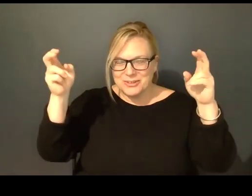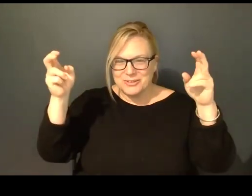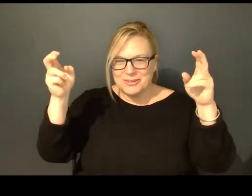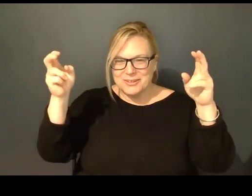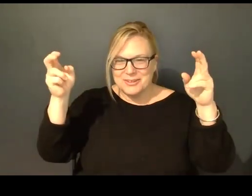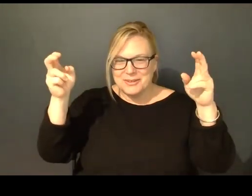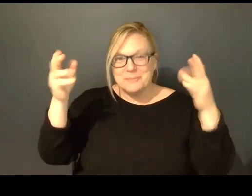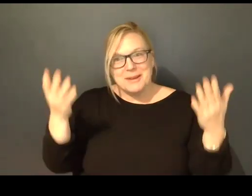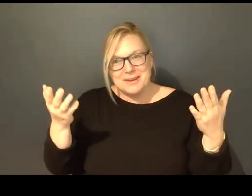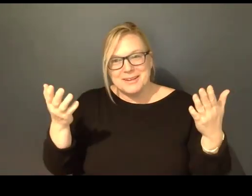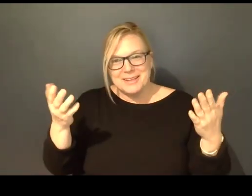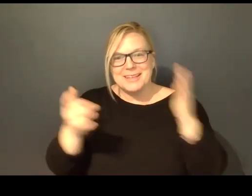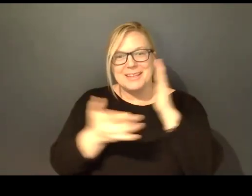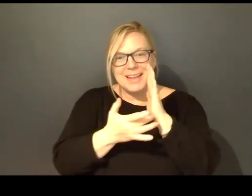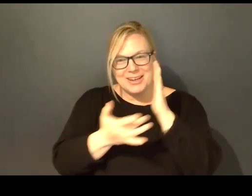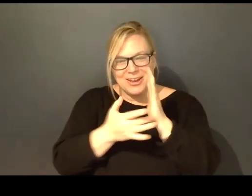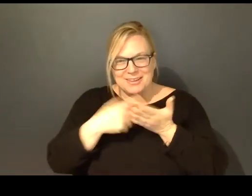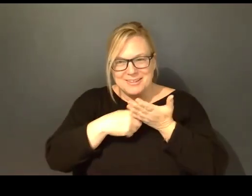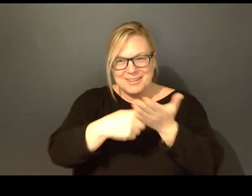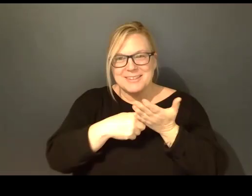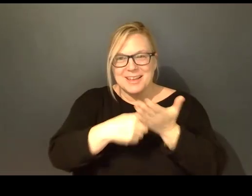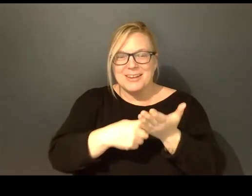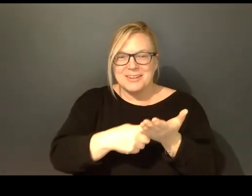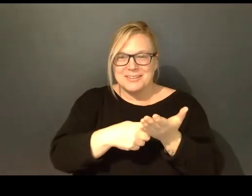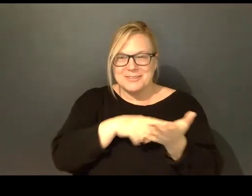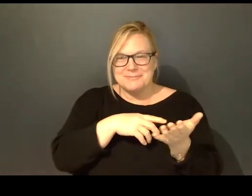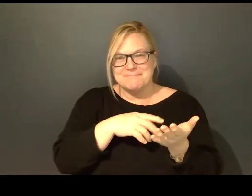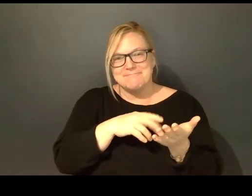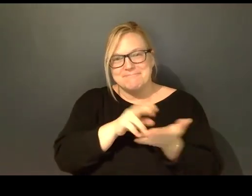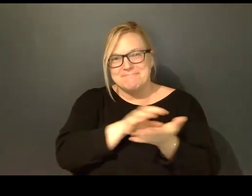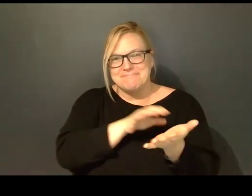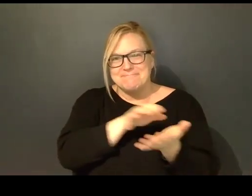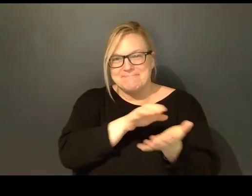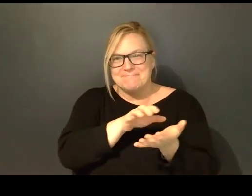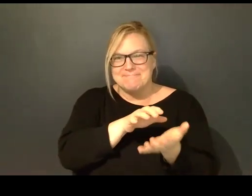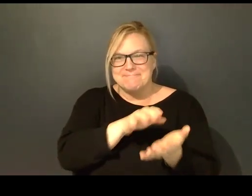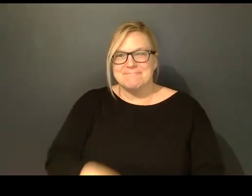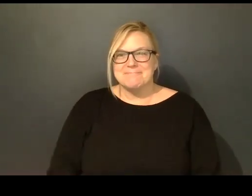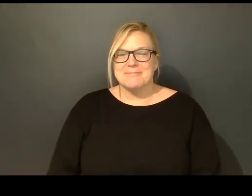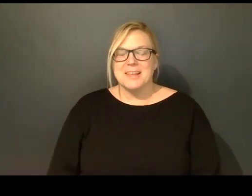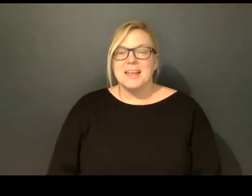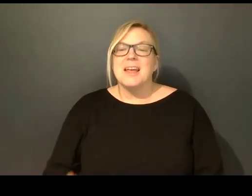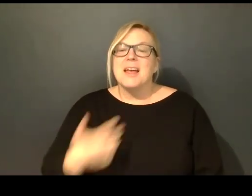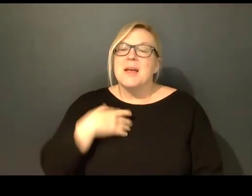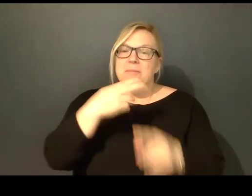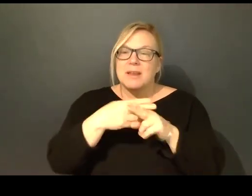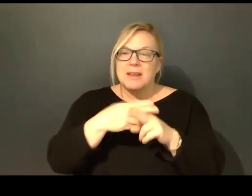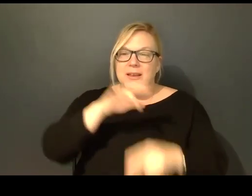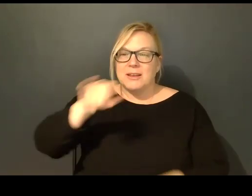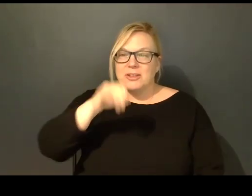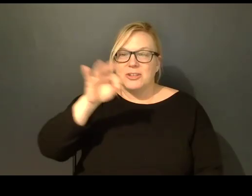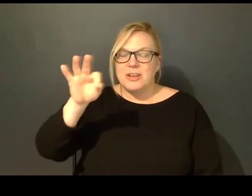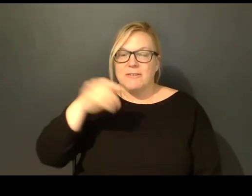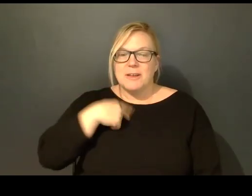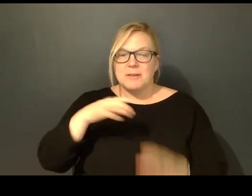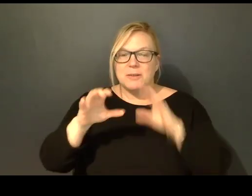technology panel discussion, so you can all laugh along with us. My name is Jeff Overmars. I am a communications advisor